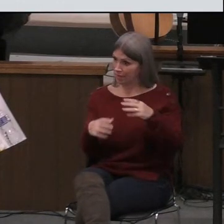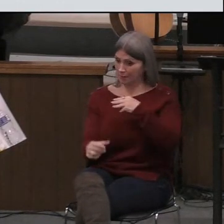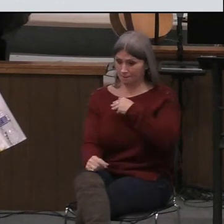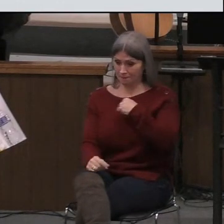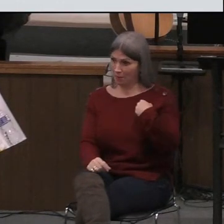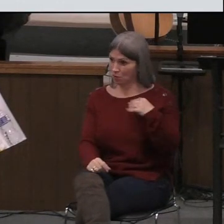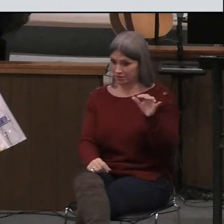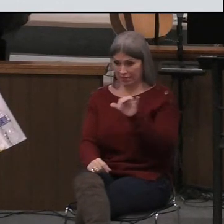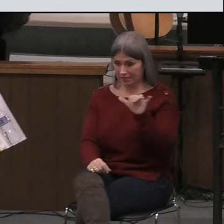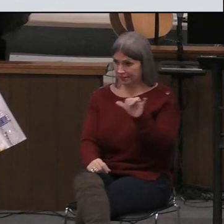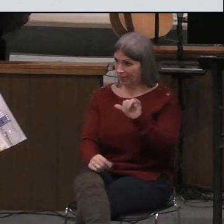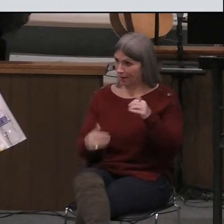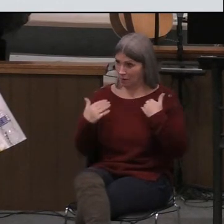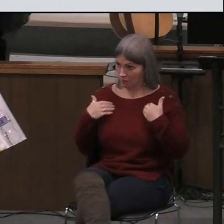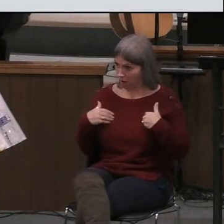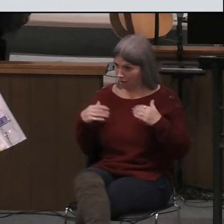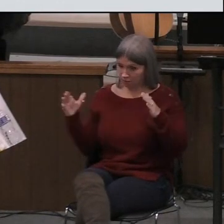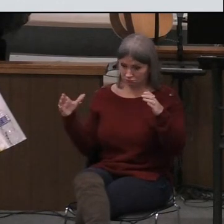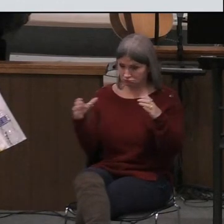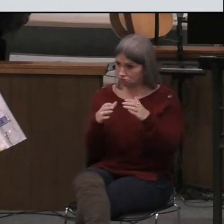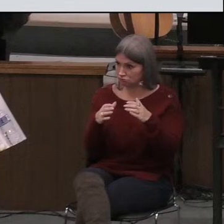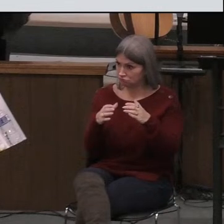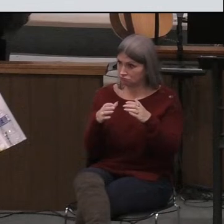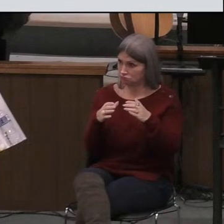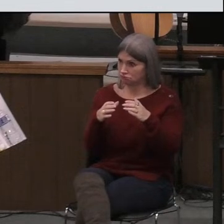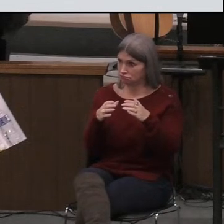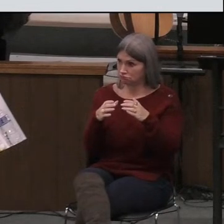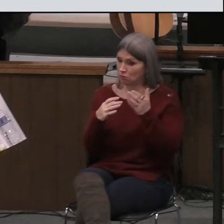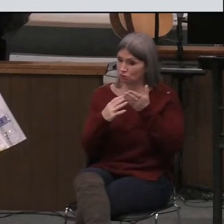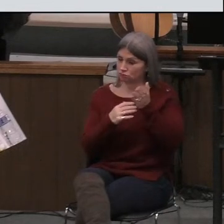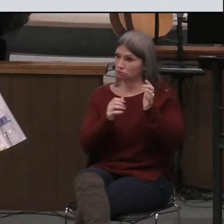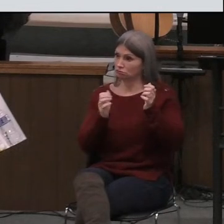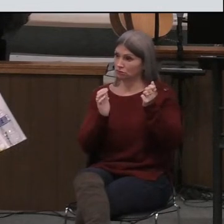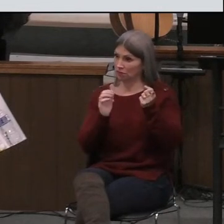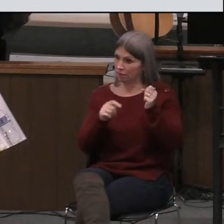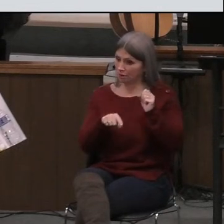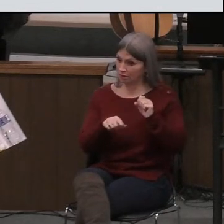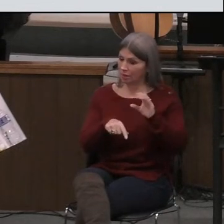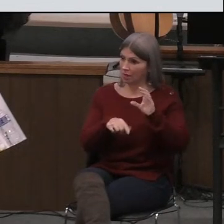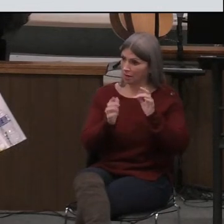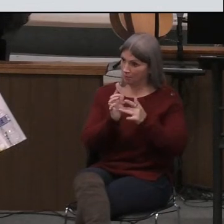of the promise in Christ Jesus through the gospel.